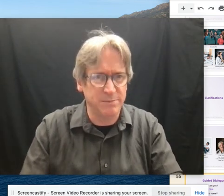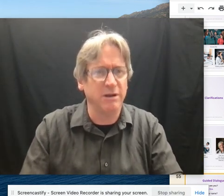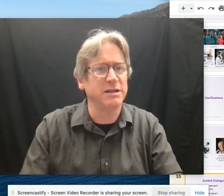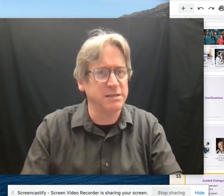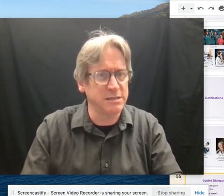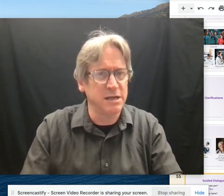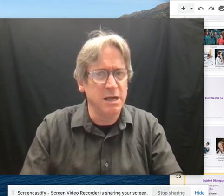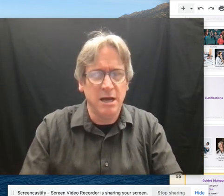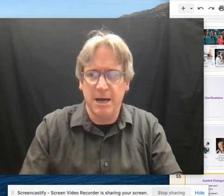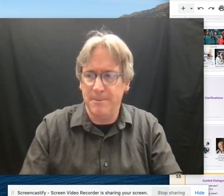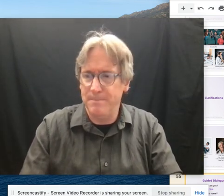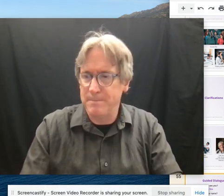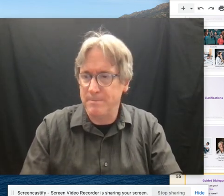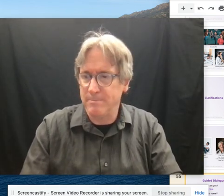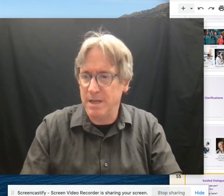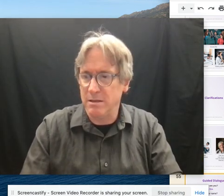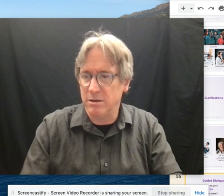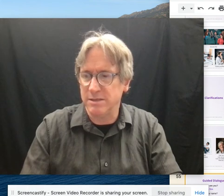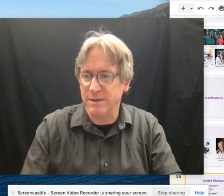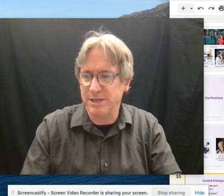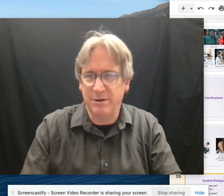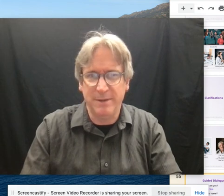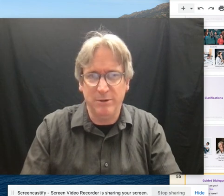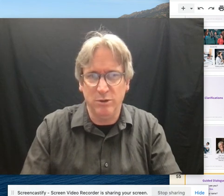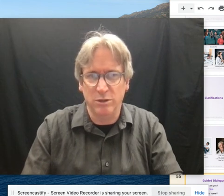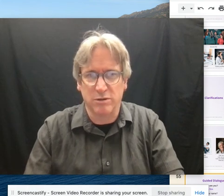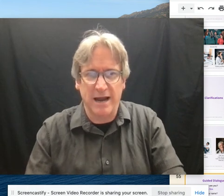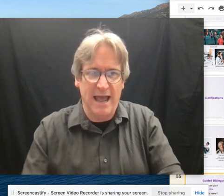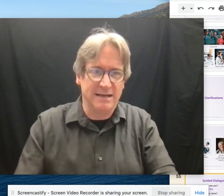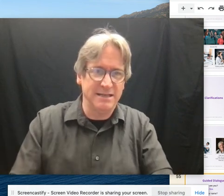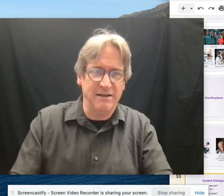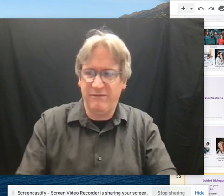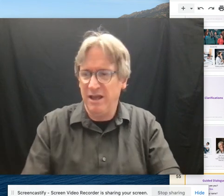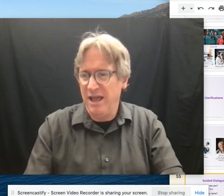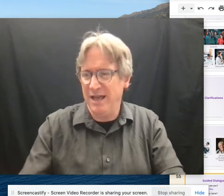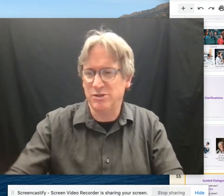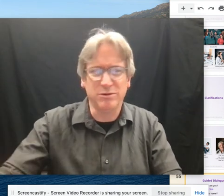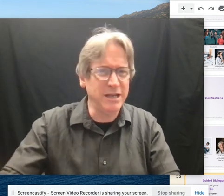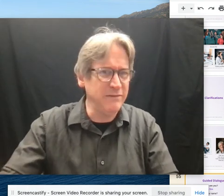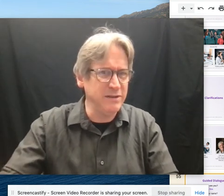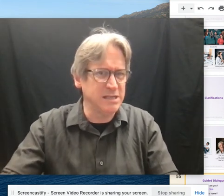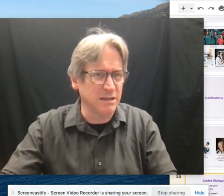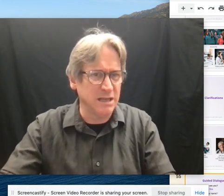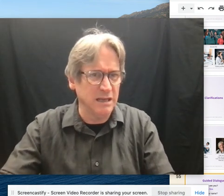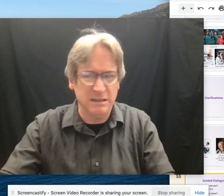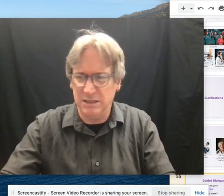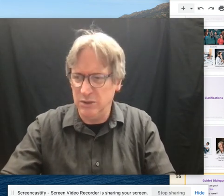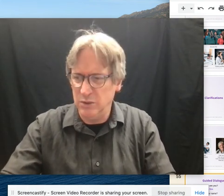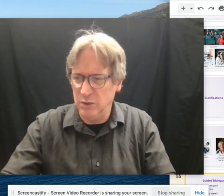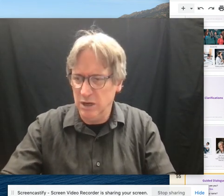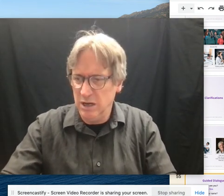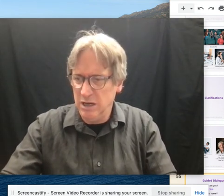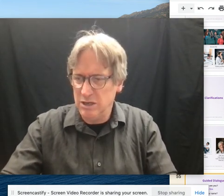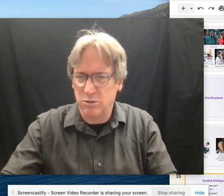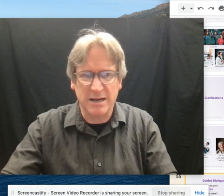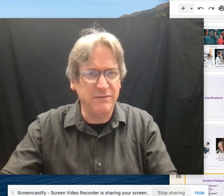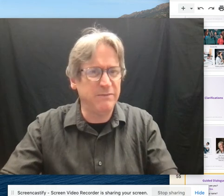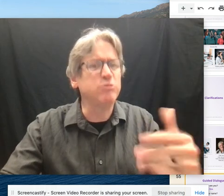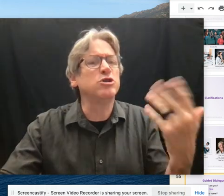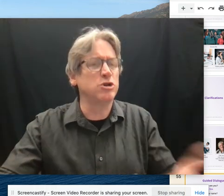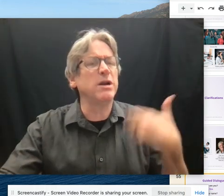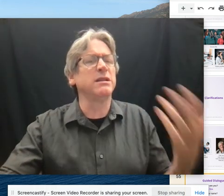similar experiences. There are sometimes hearing people who will try to act deaf, and it's really kind of insulting to